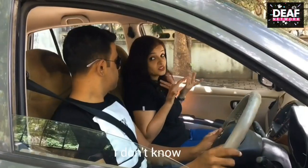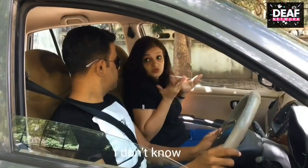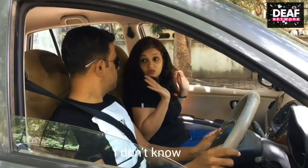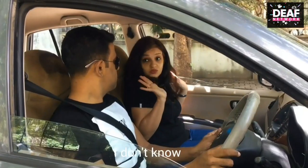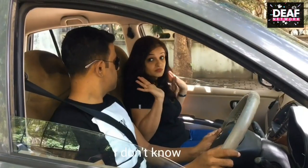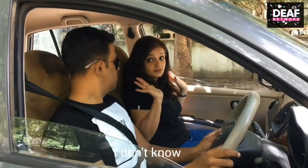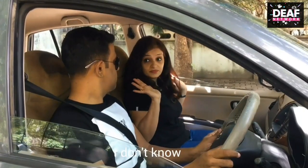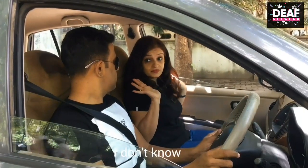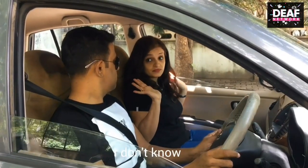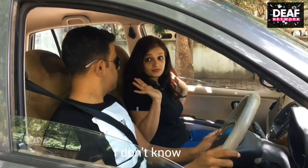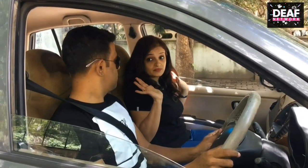You don't know.